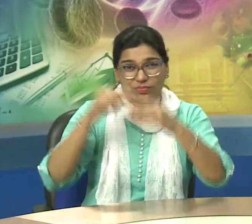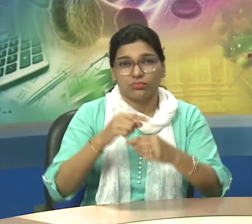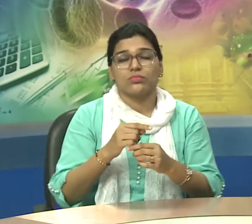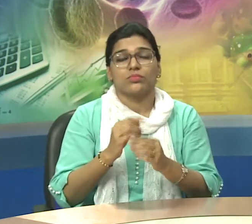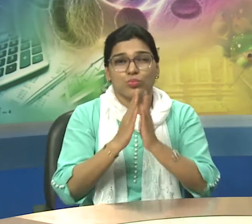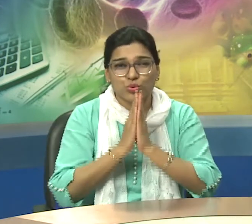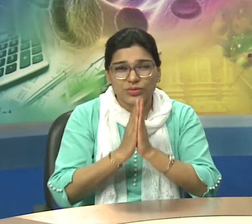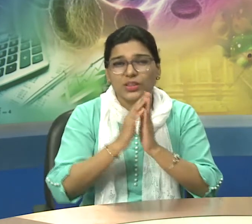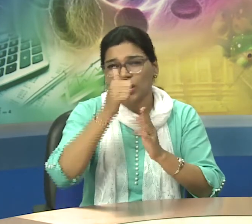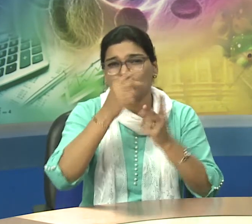Bismillah Khan